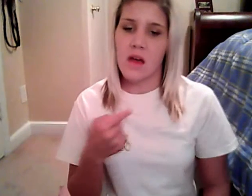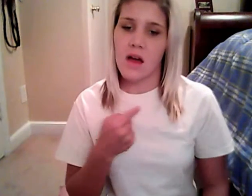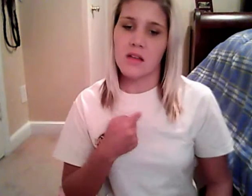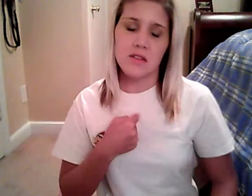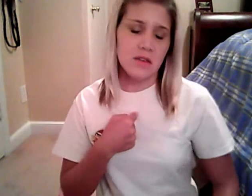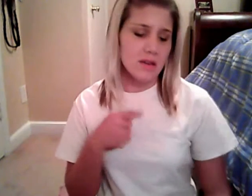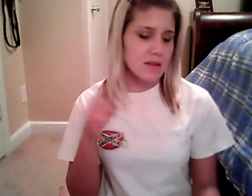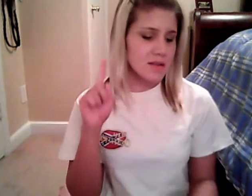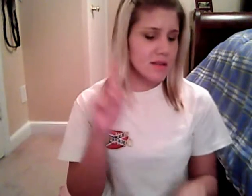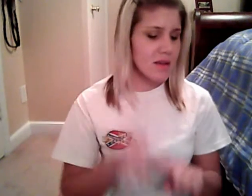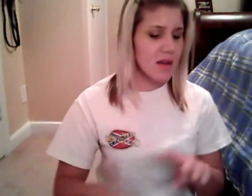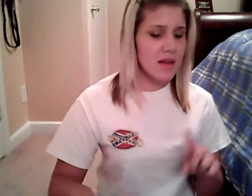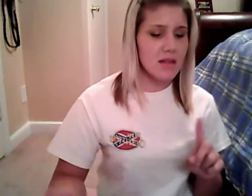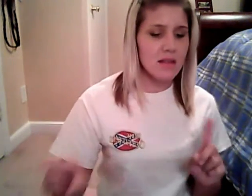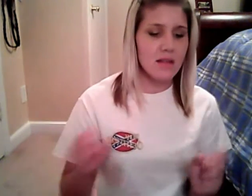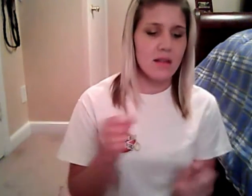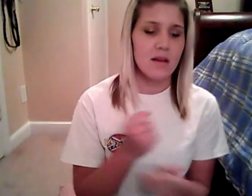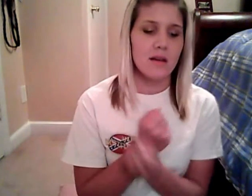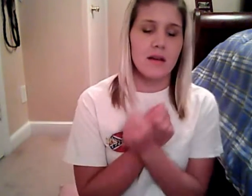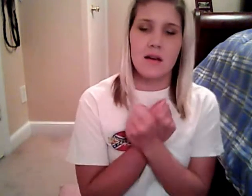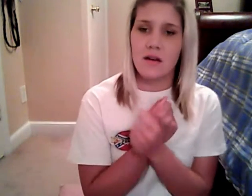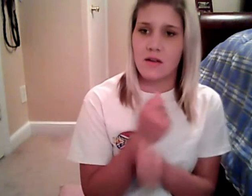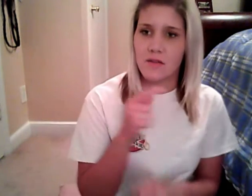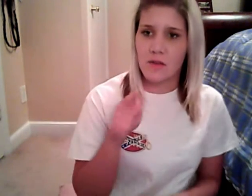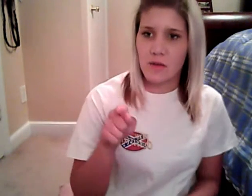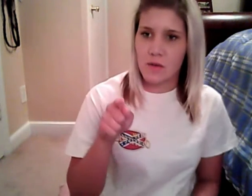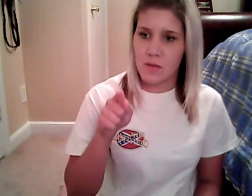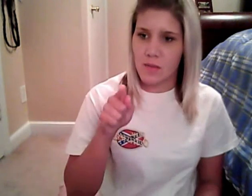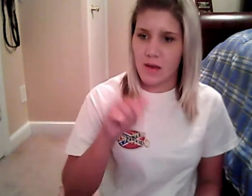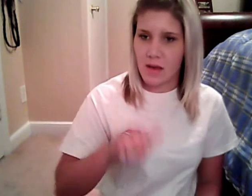I just can't love you back.